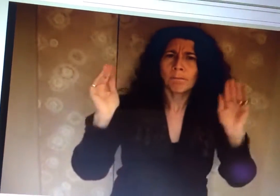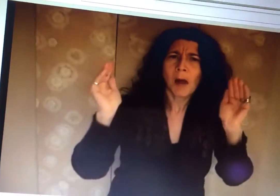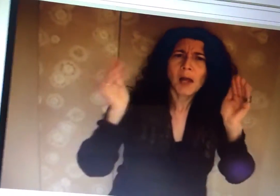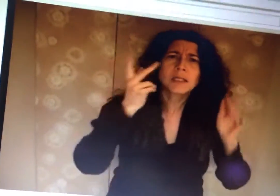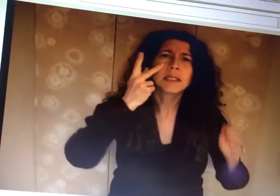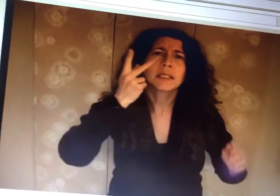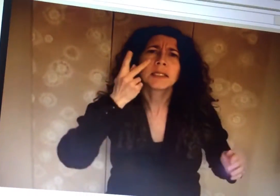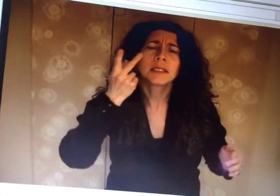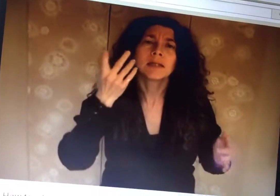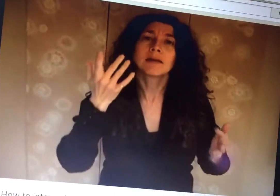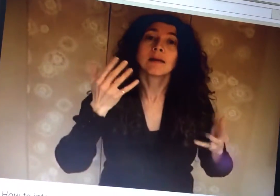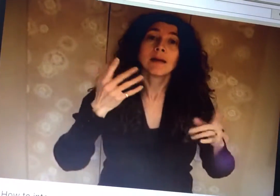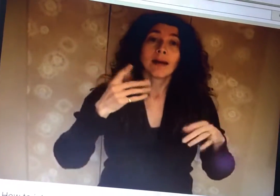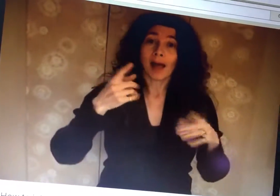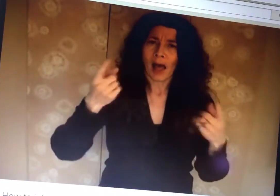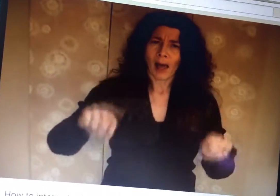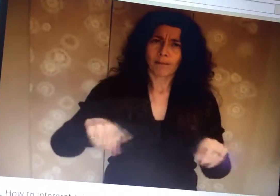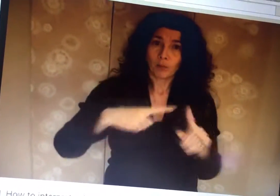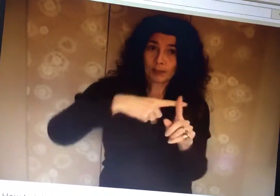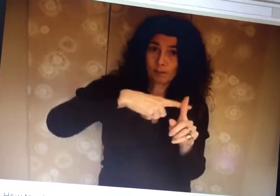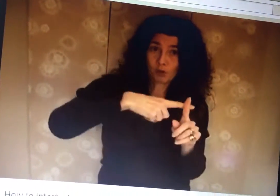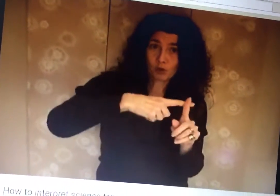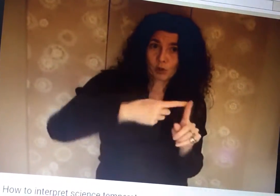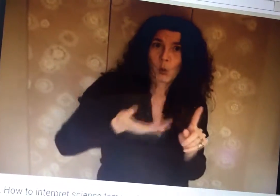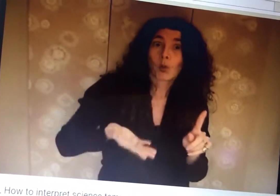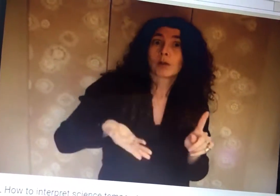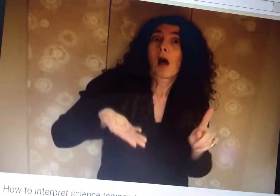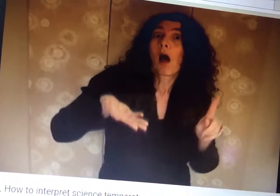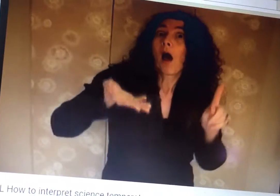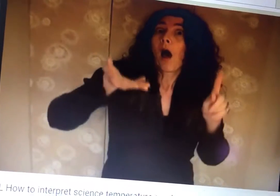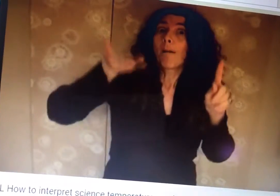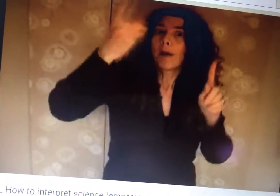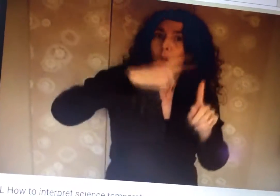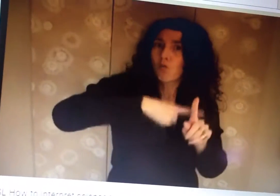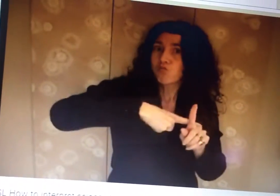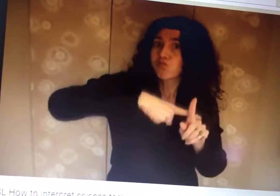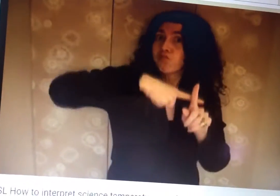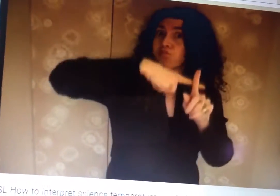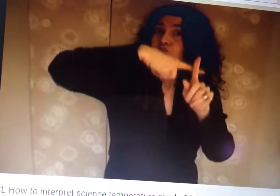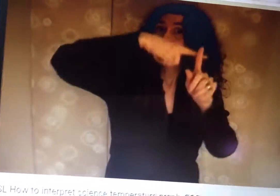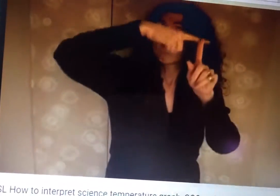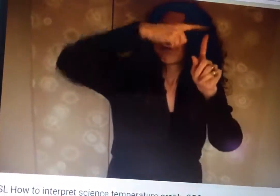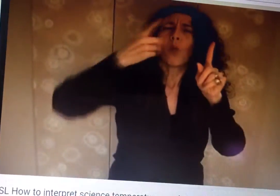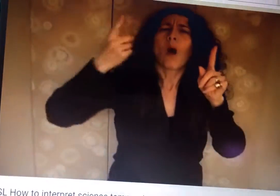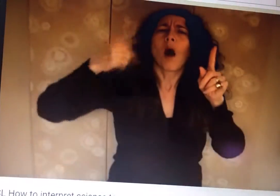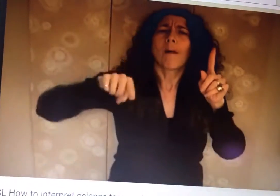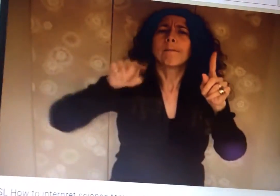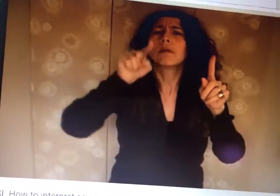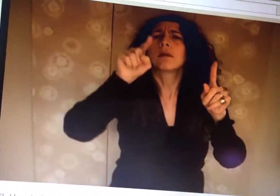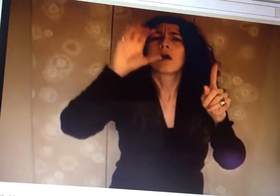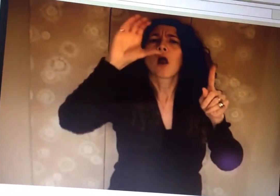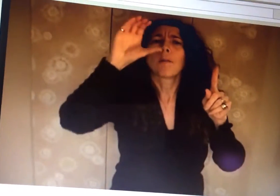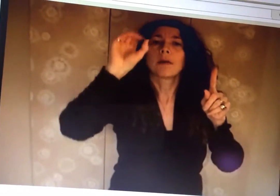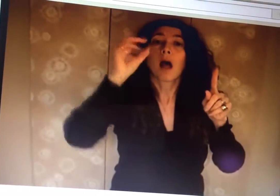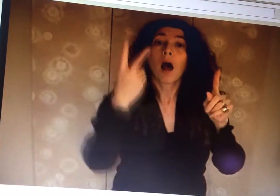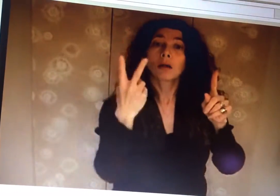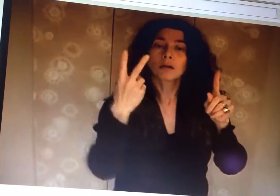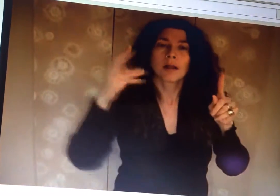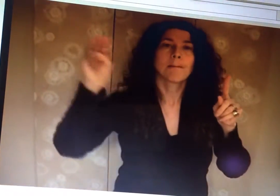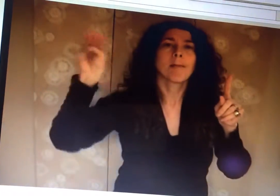So with this graph, the students are supposed to look at it and they compare what happens as